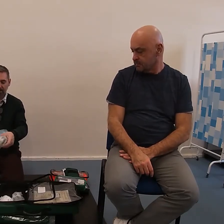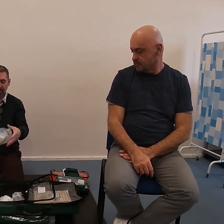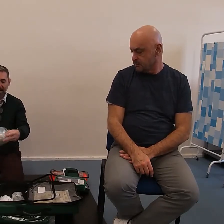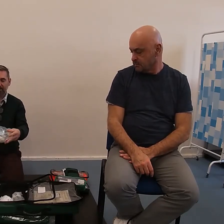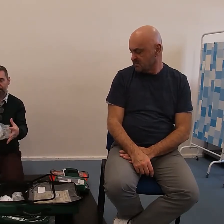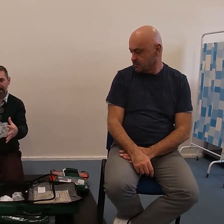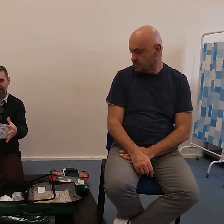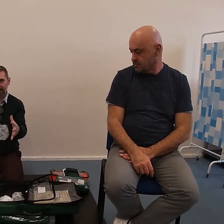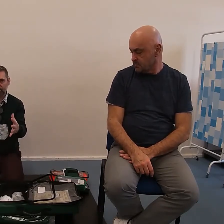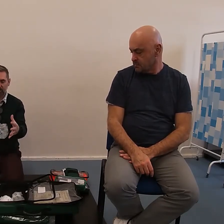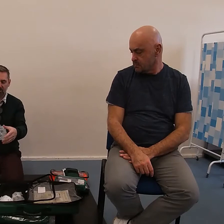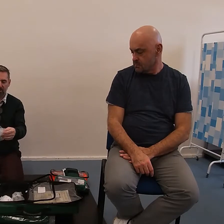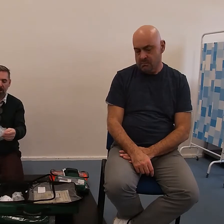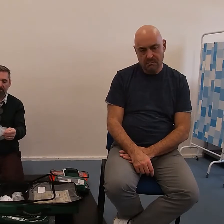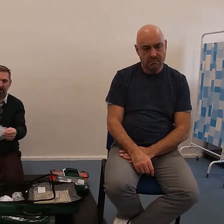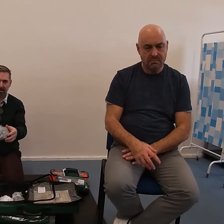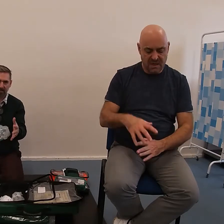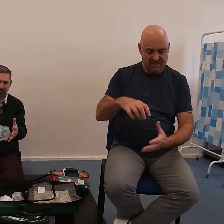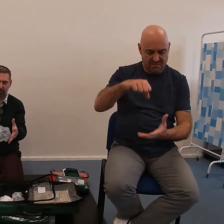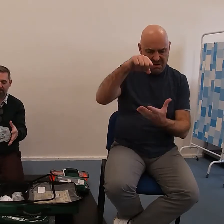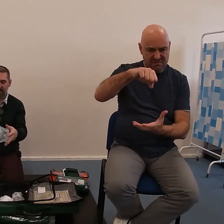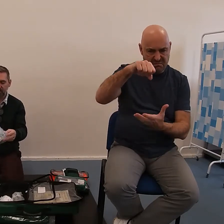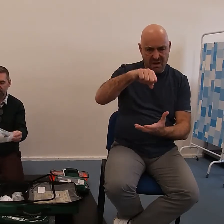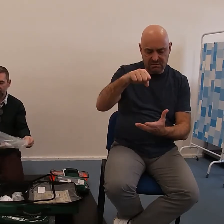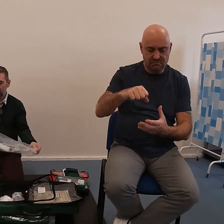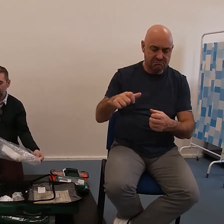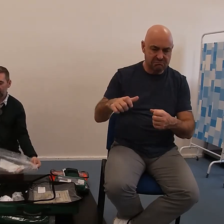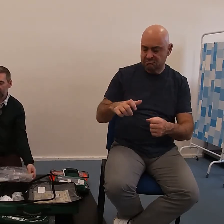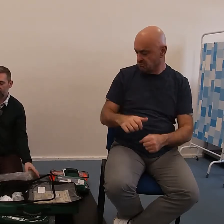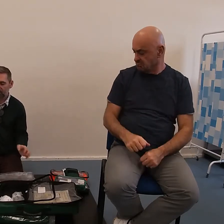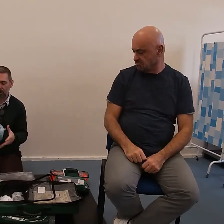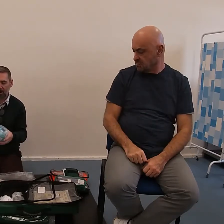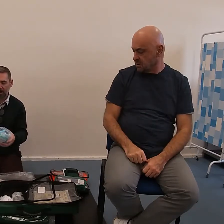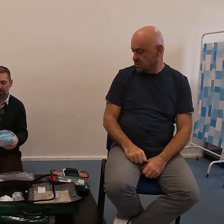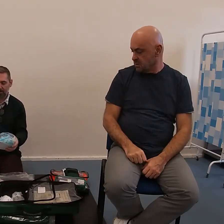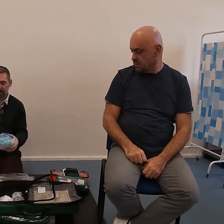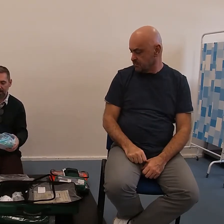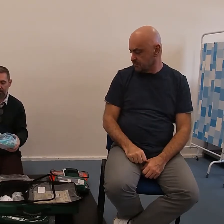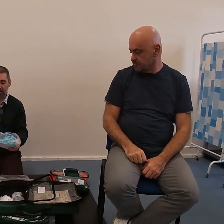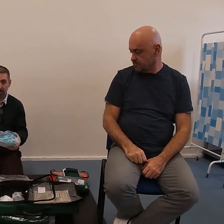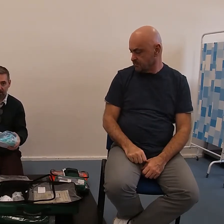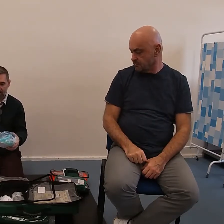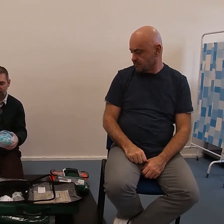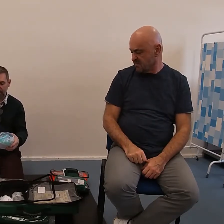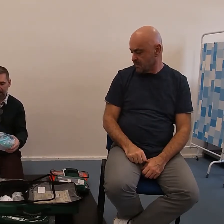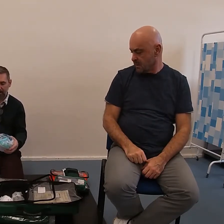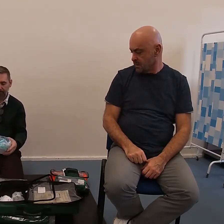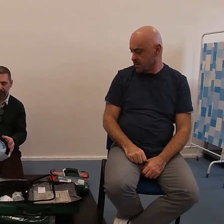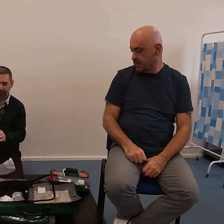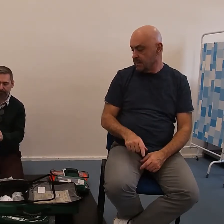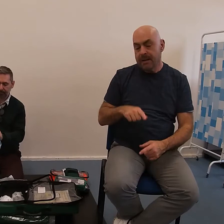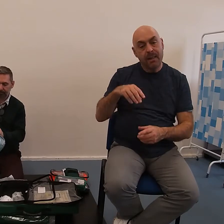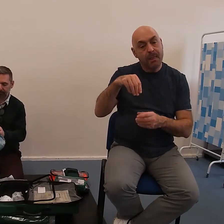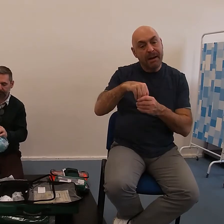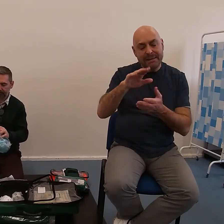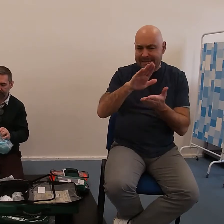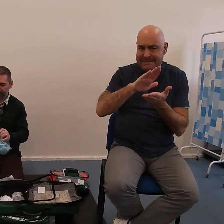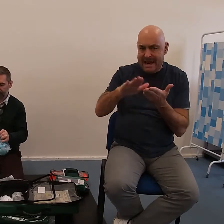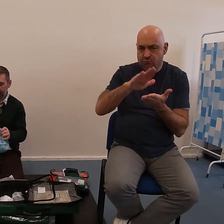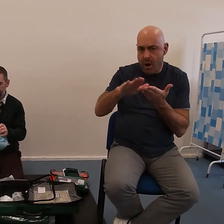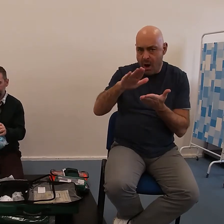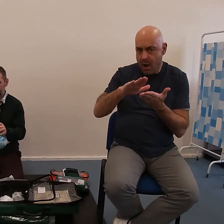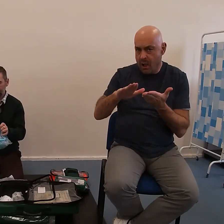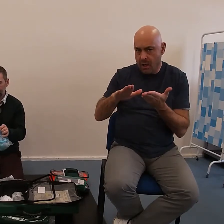It comes in an outer packet, which is just hard plastic for protection. Inside, it comes in a sterile bag.